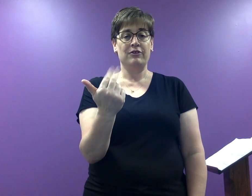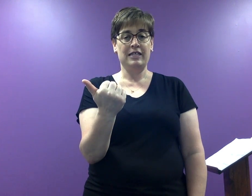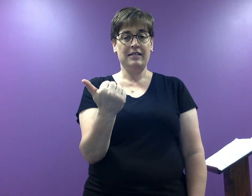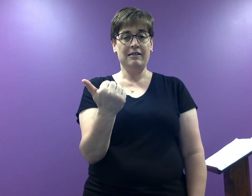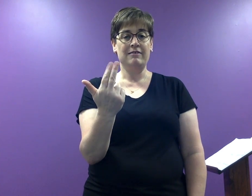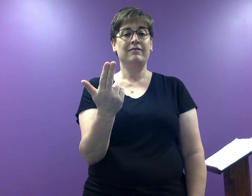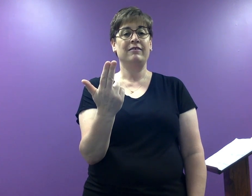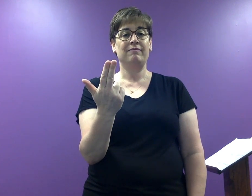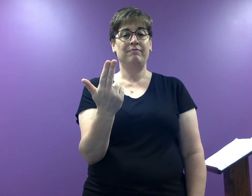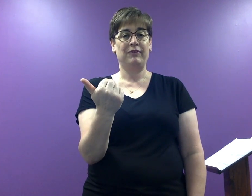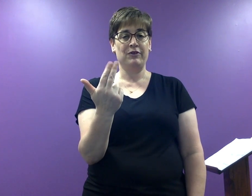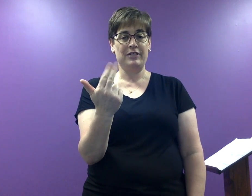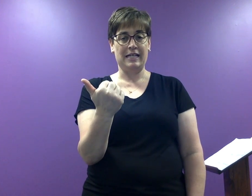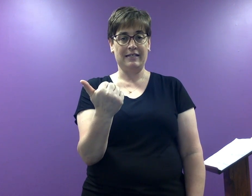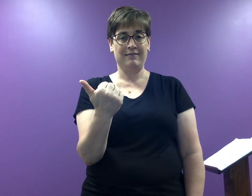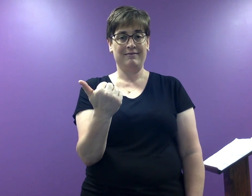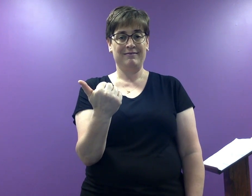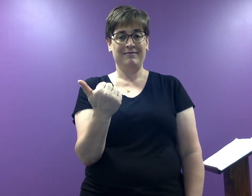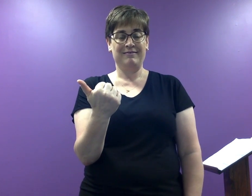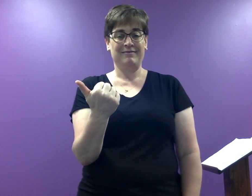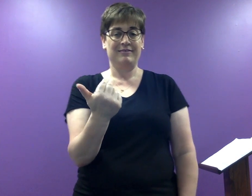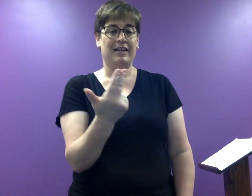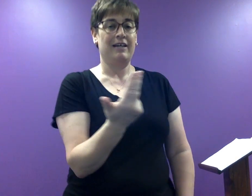13, 13, okay?